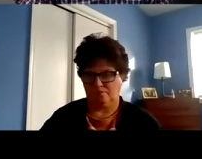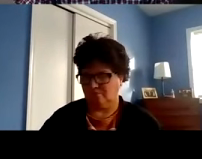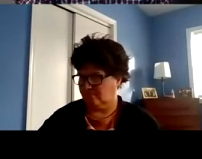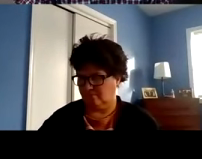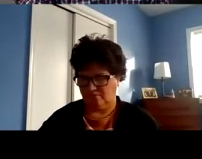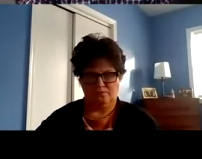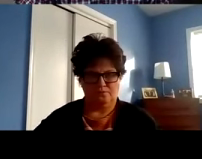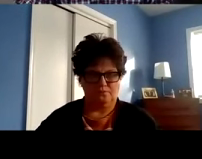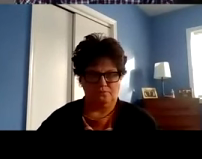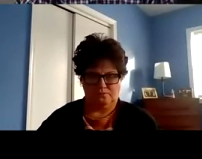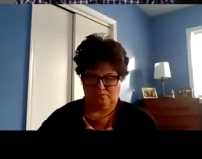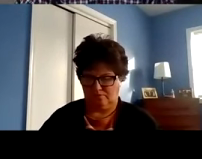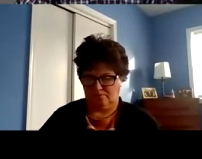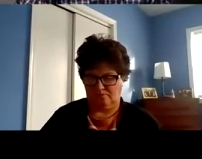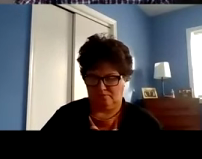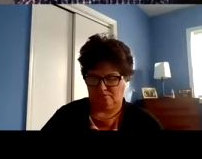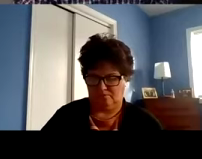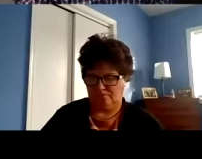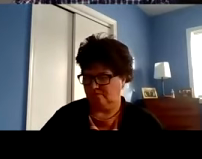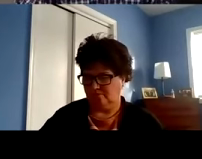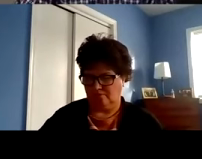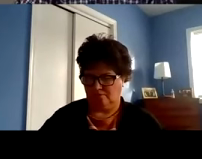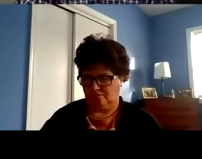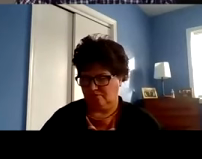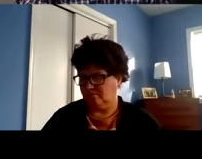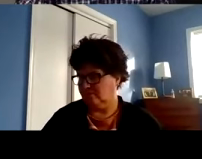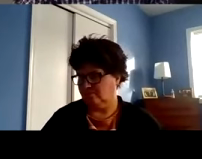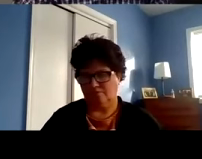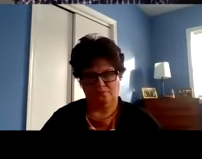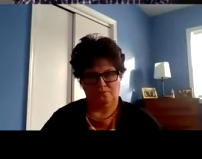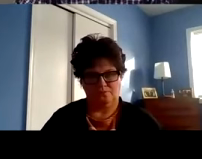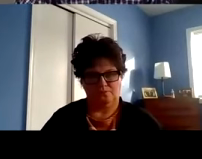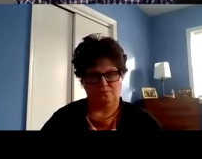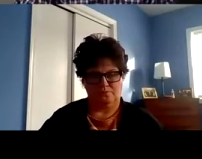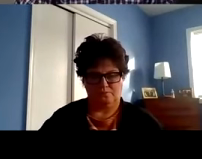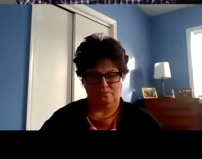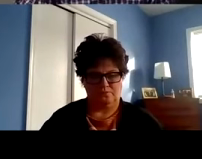not as long as you, yeah,